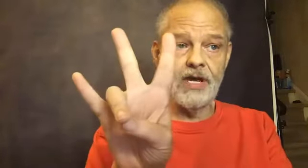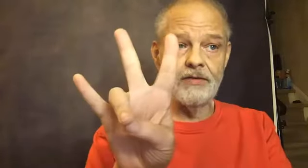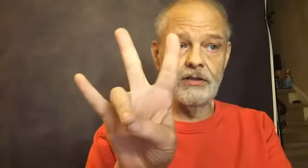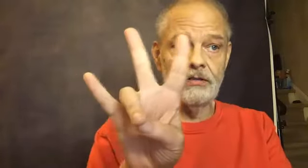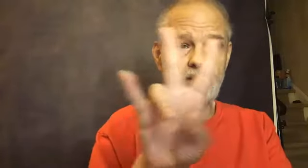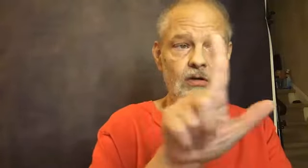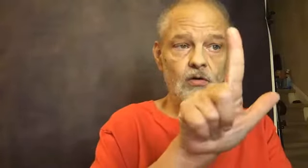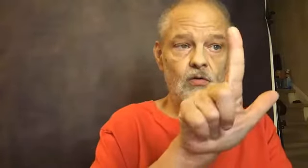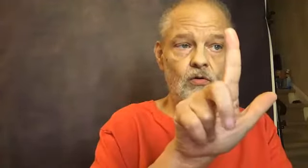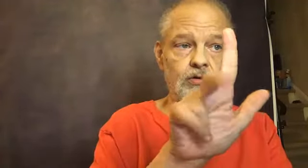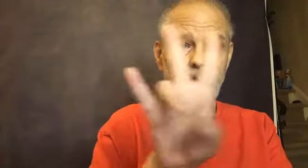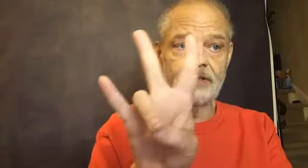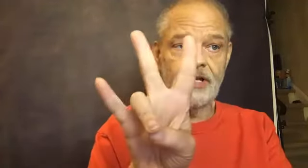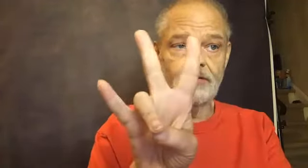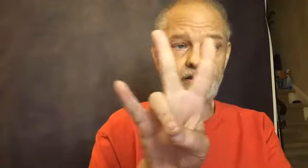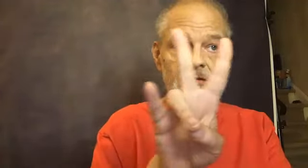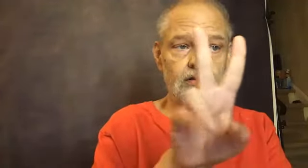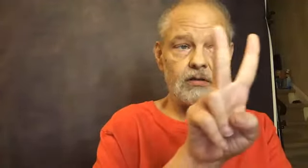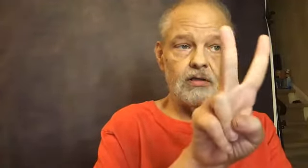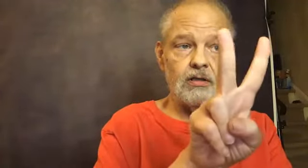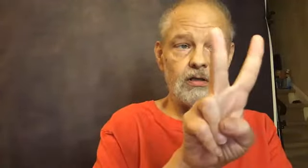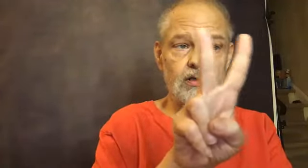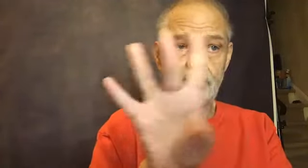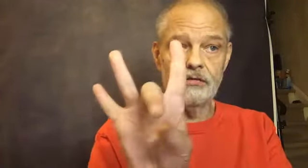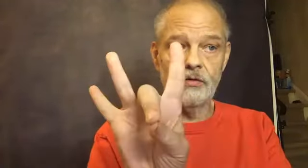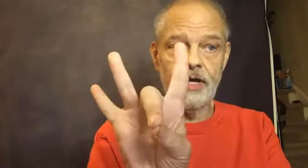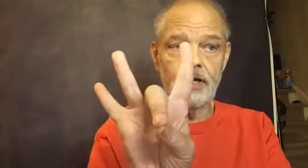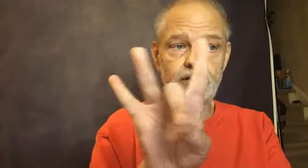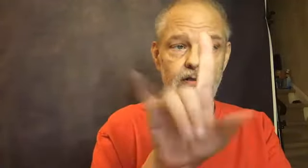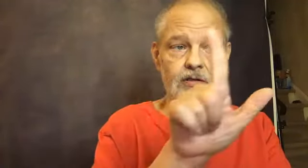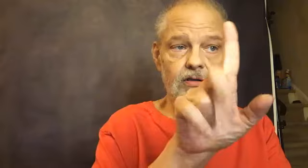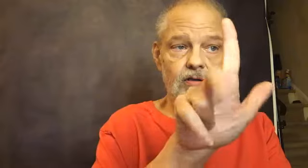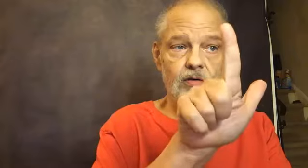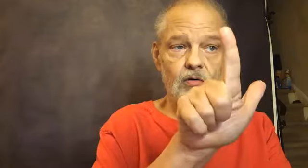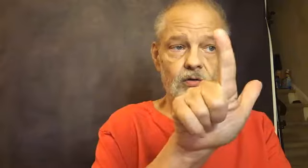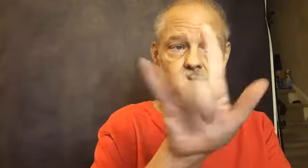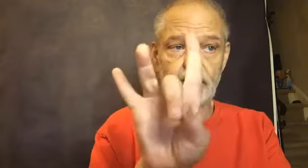27 or 27. 28 or 28.